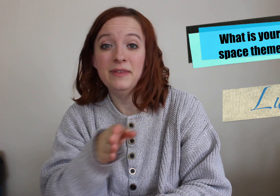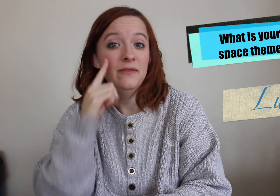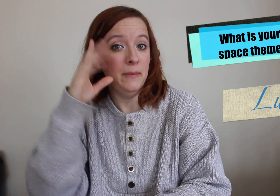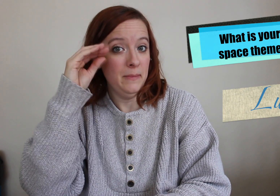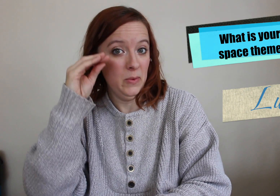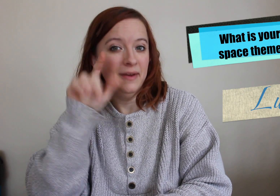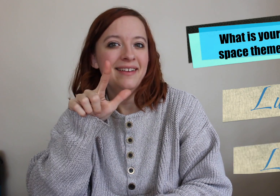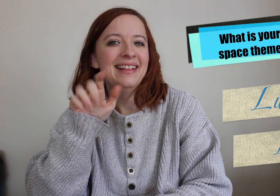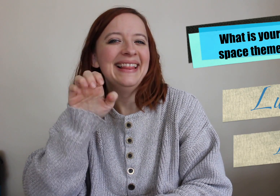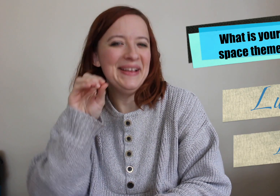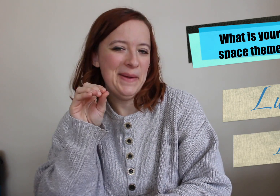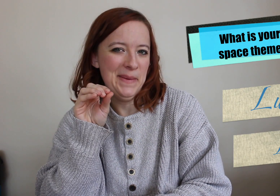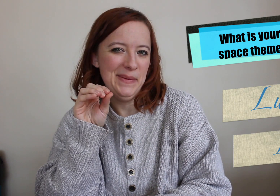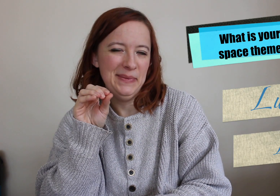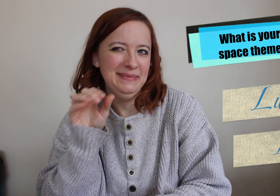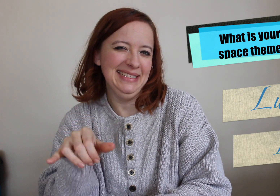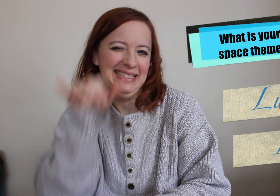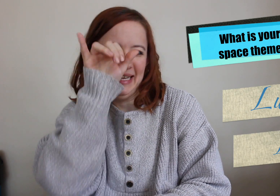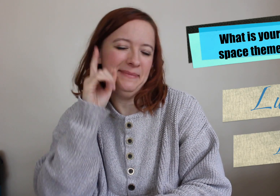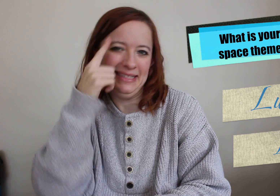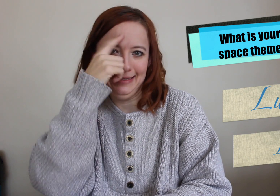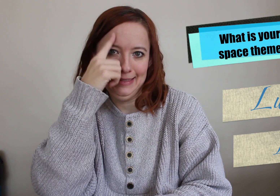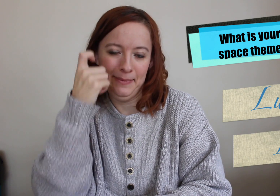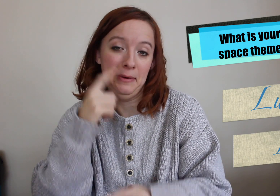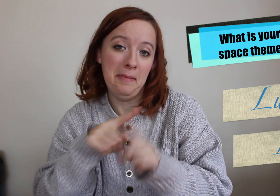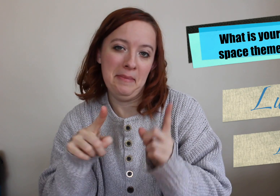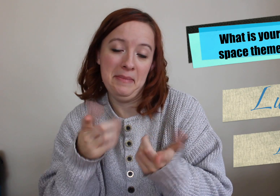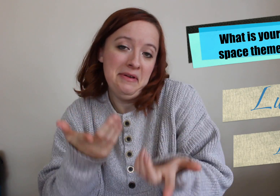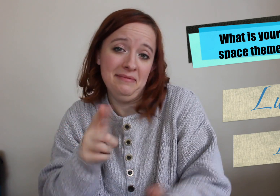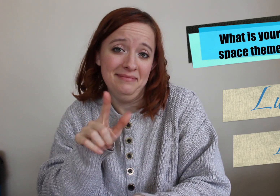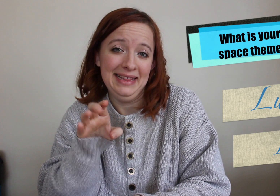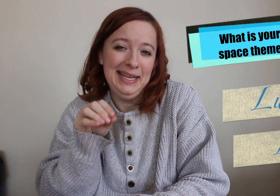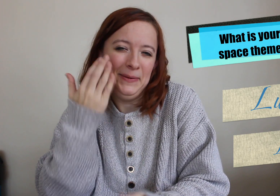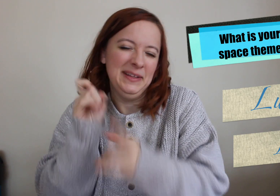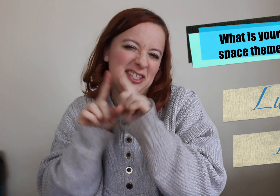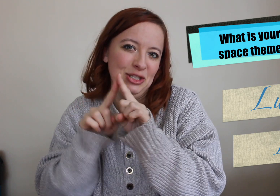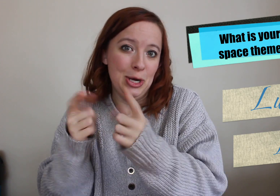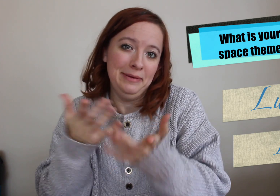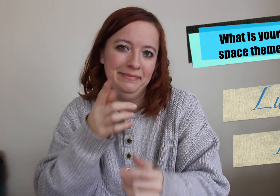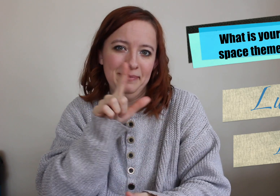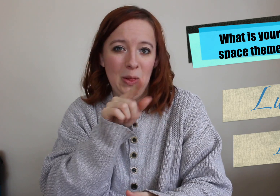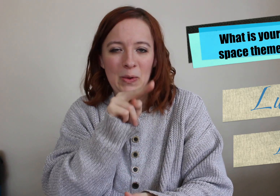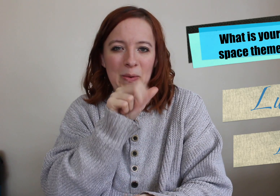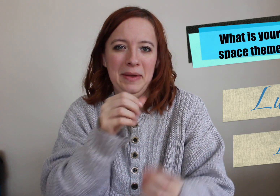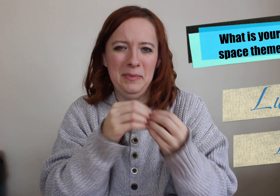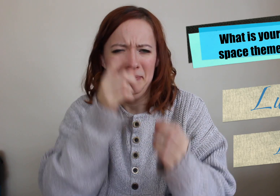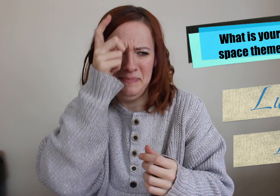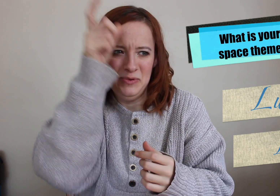Luna, and for a boy, I said Leo. So kind of like the summer names, but, Leo's a star, and Luna, I think,